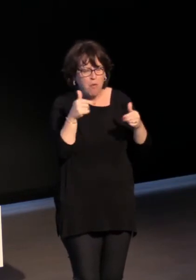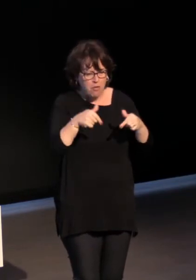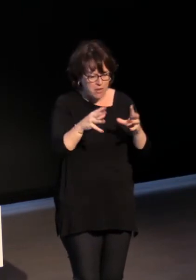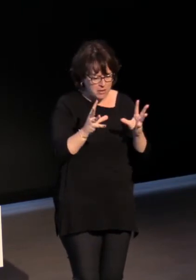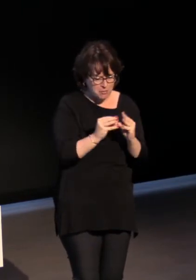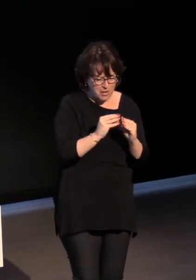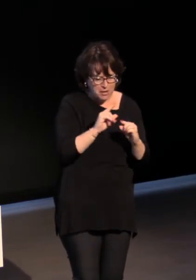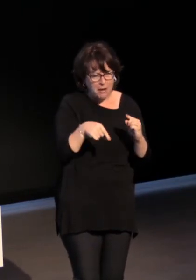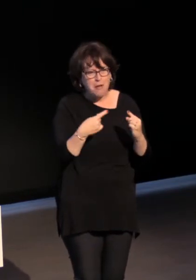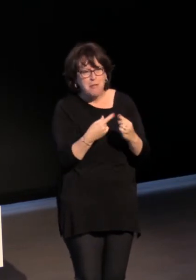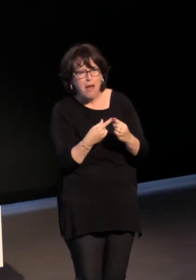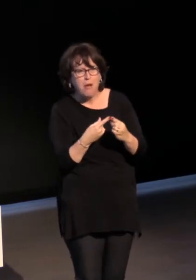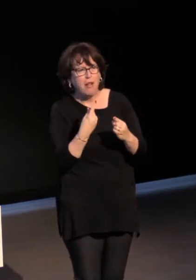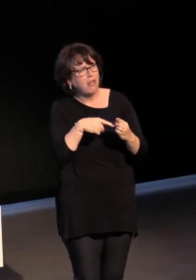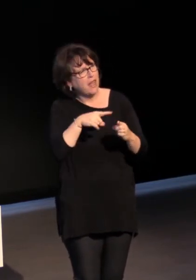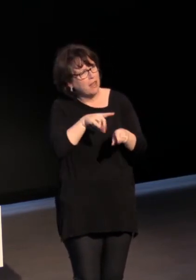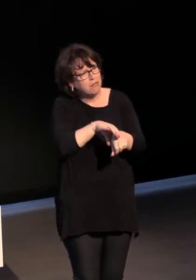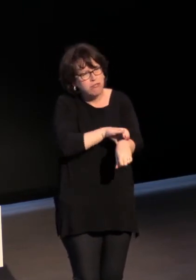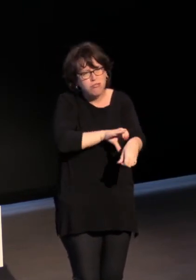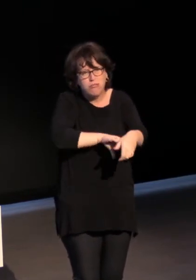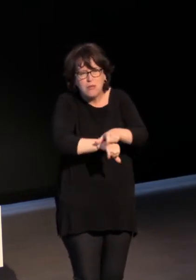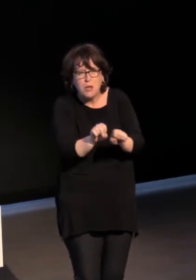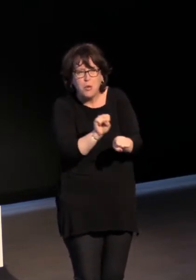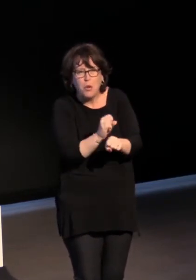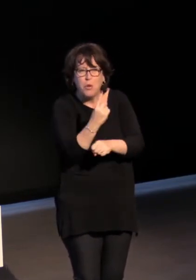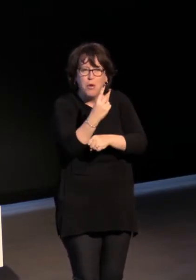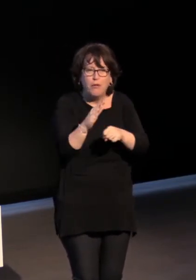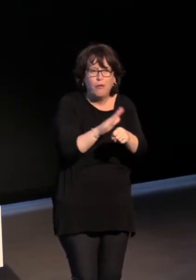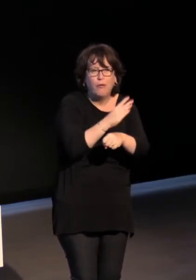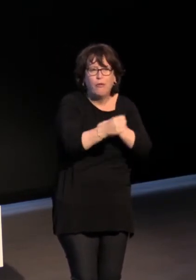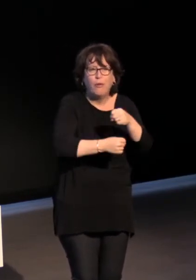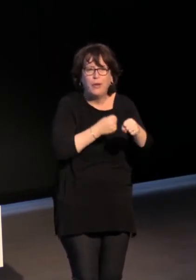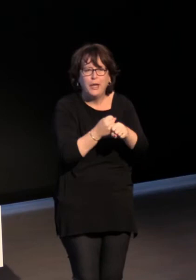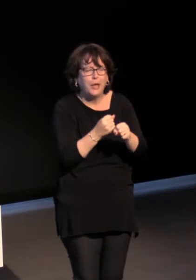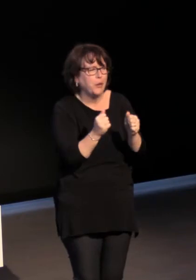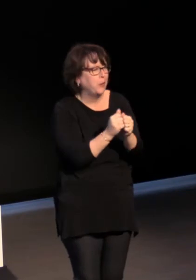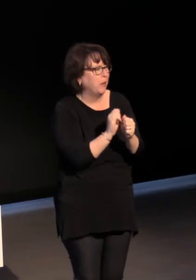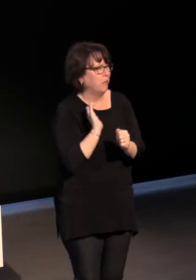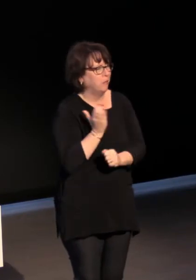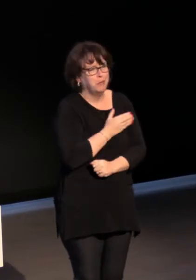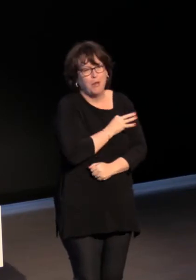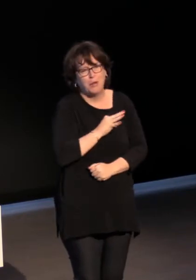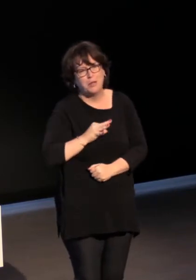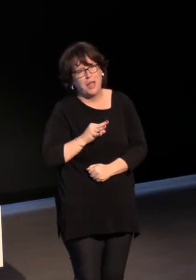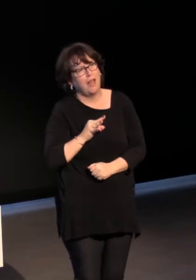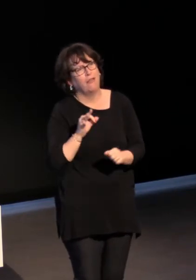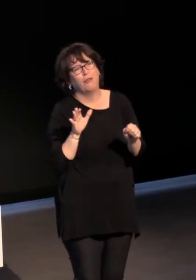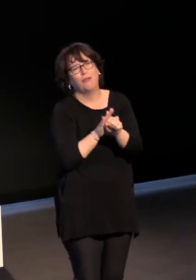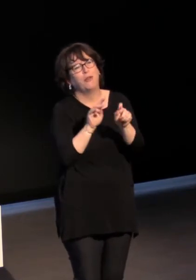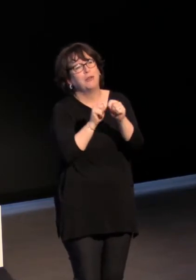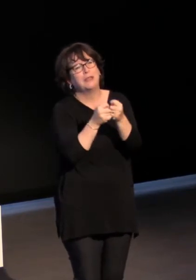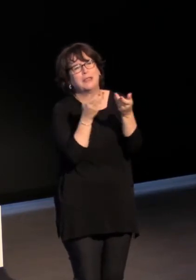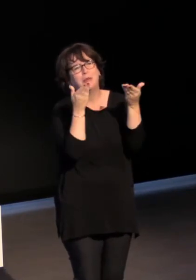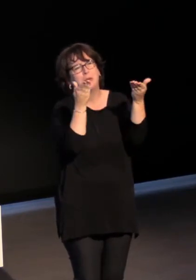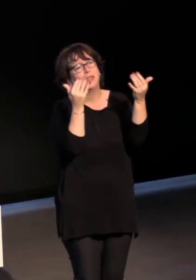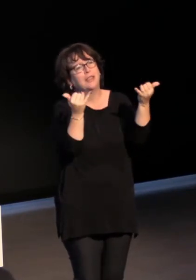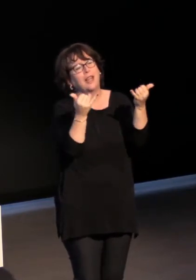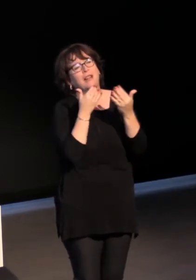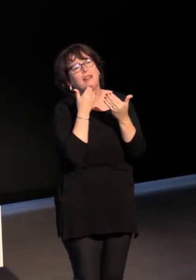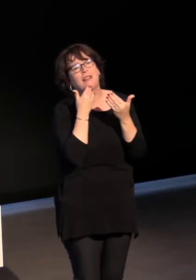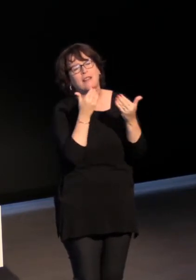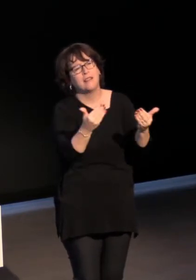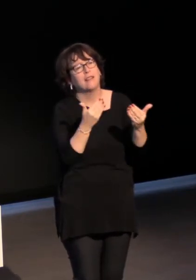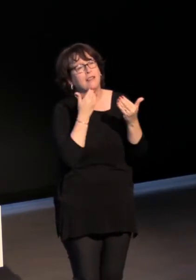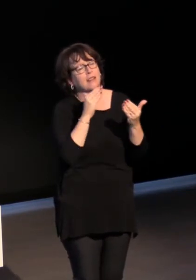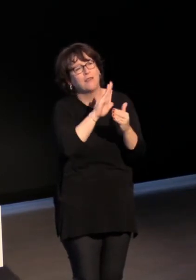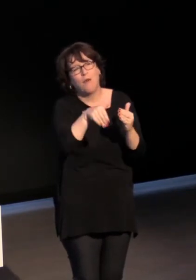action research process this entire year with Jess and Steven and a whole bunch of our team that's up there with them today. So we just can't thank you enough